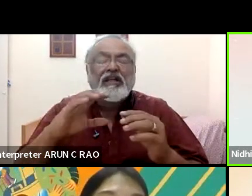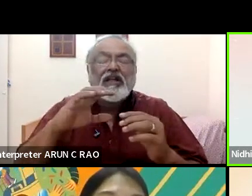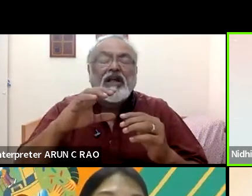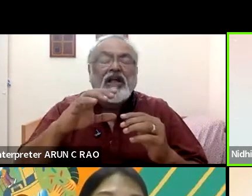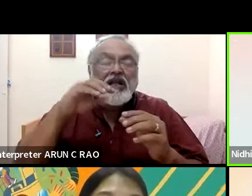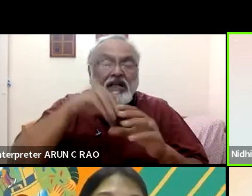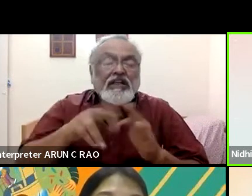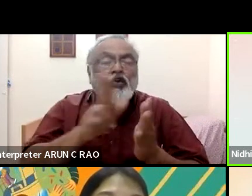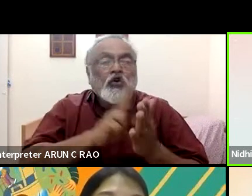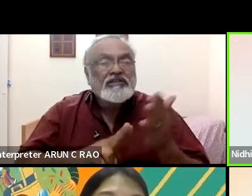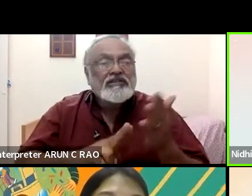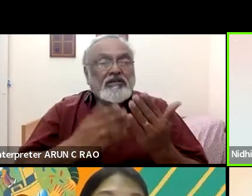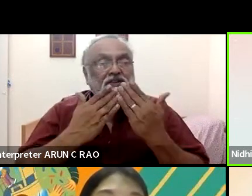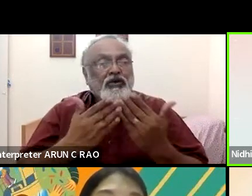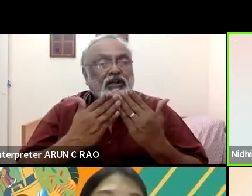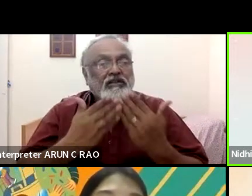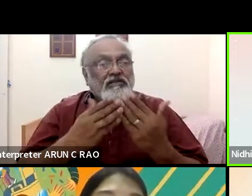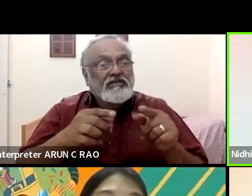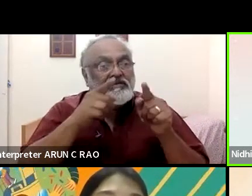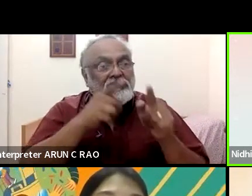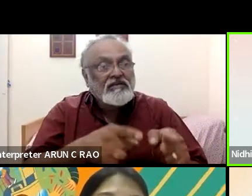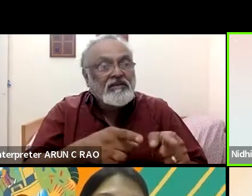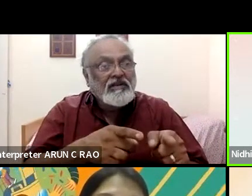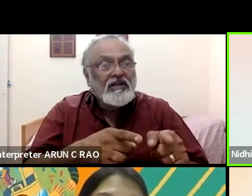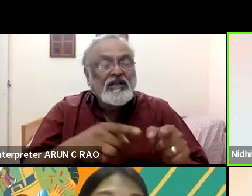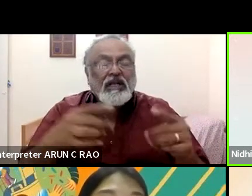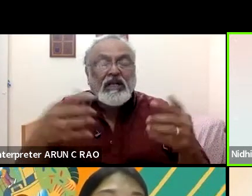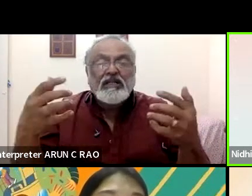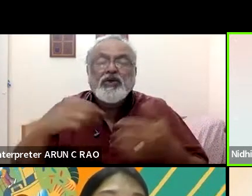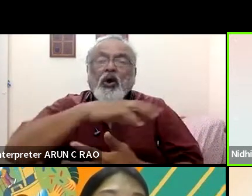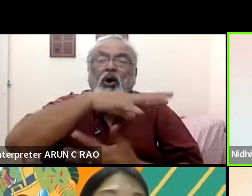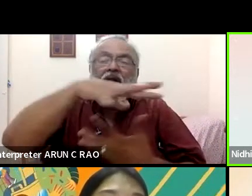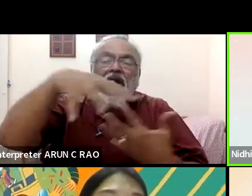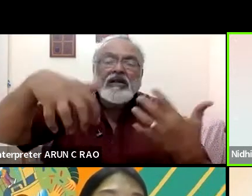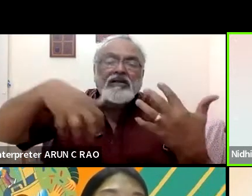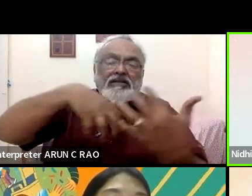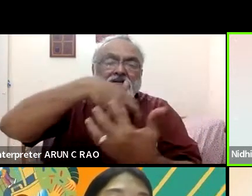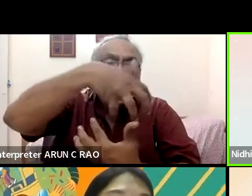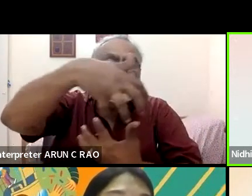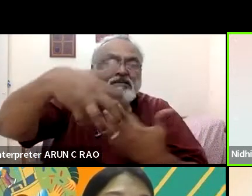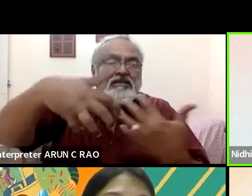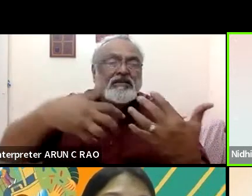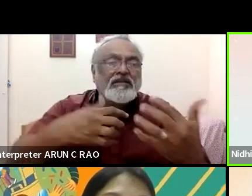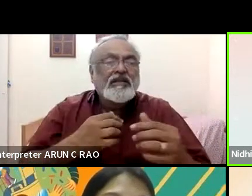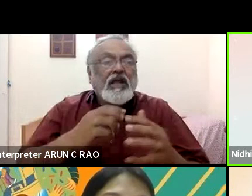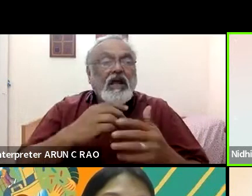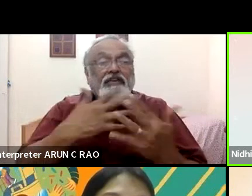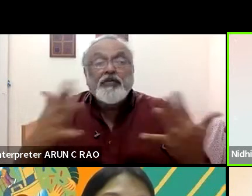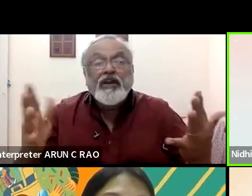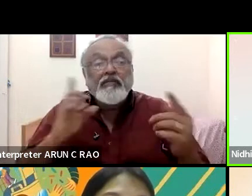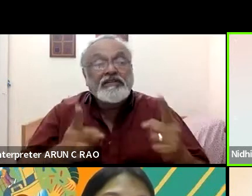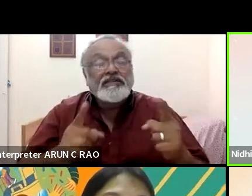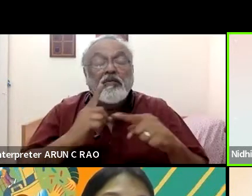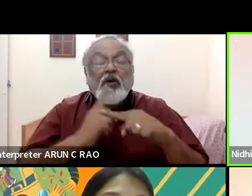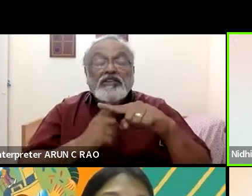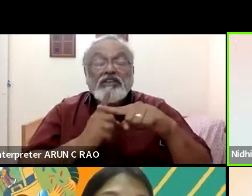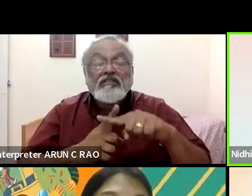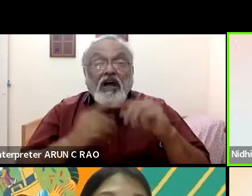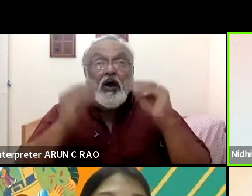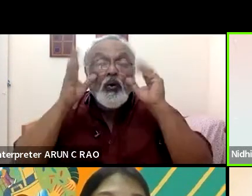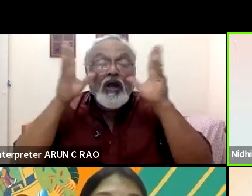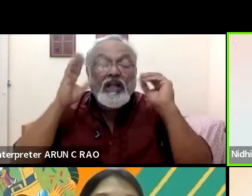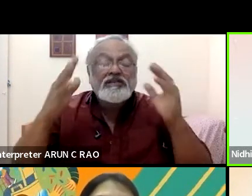important, I would again reiterate that it's an interconnected, positively a web, and it needs